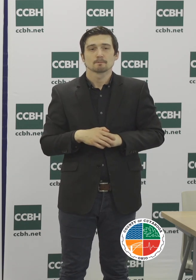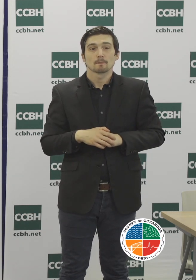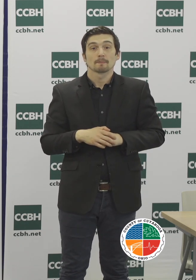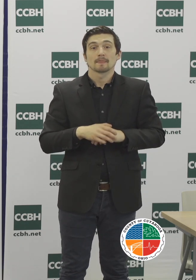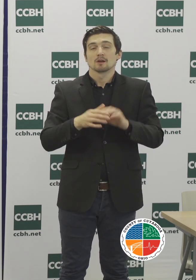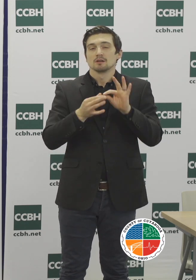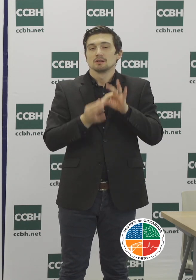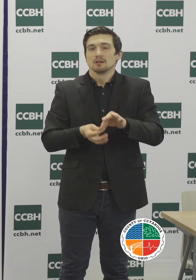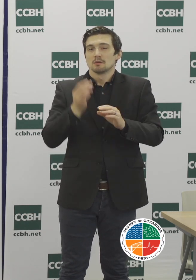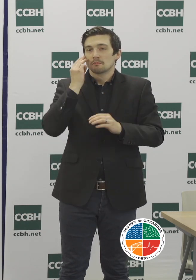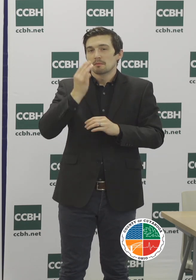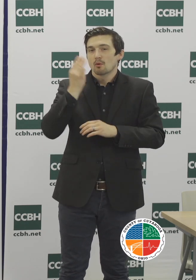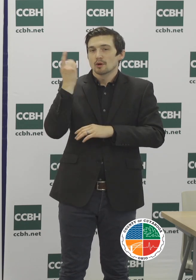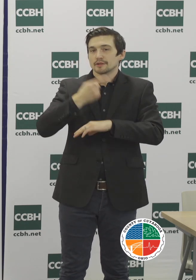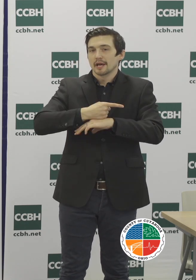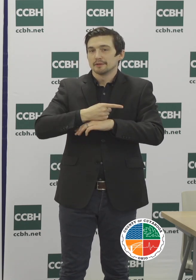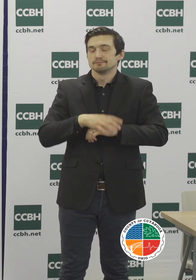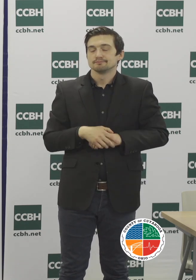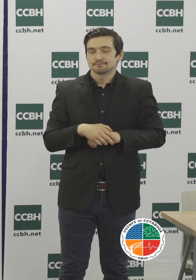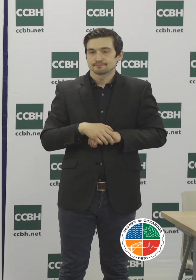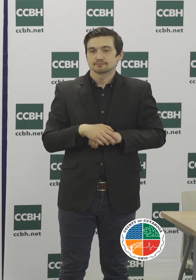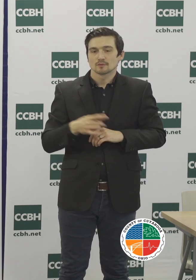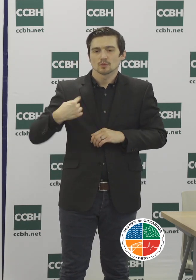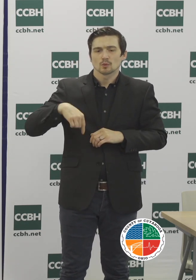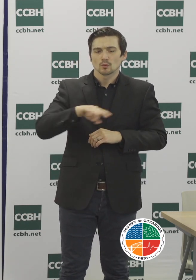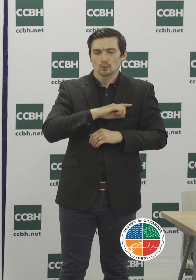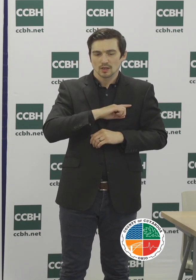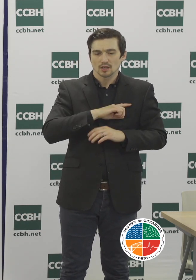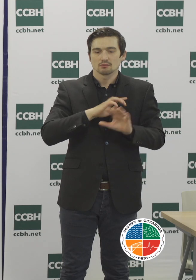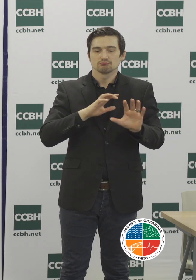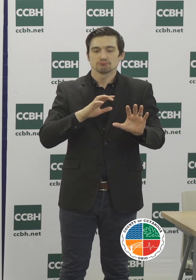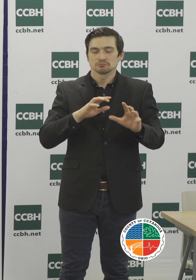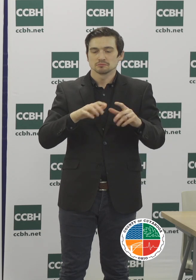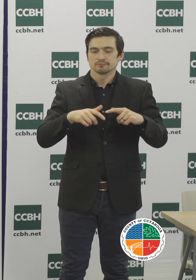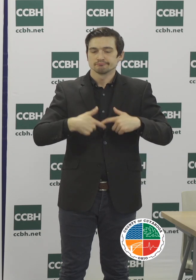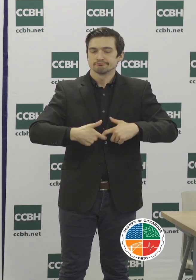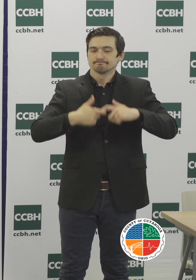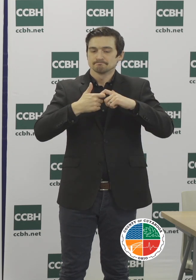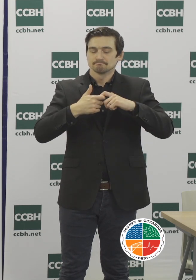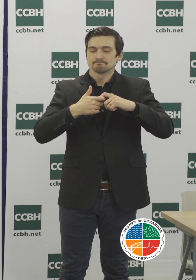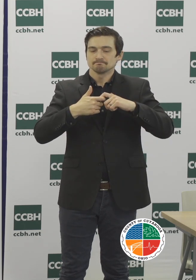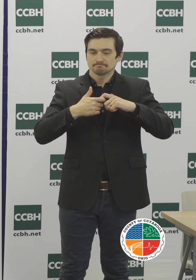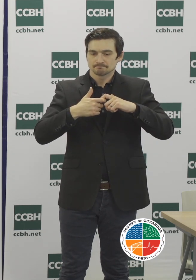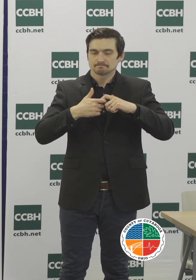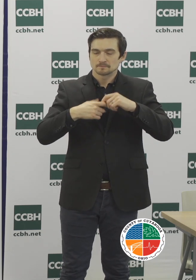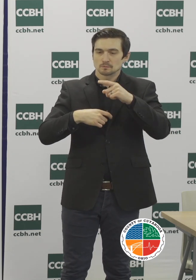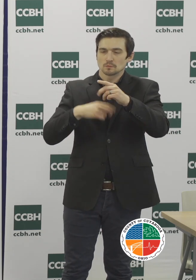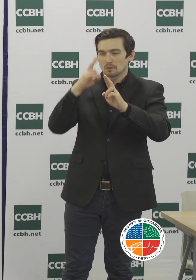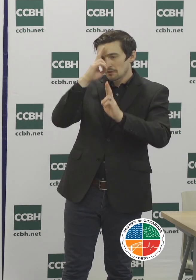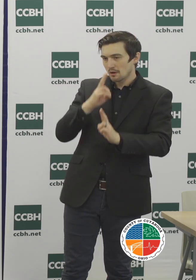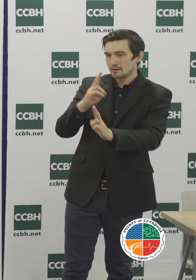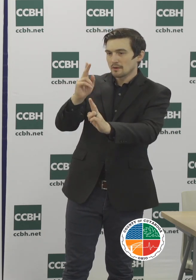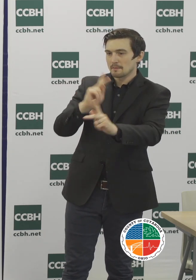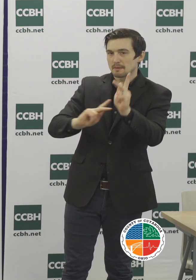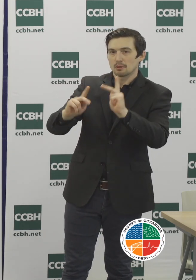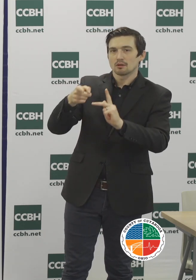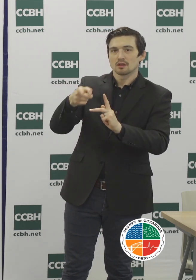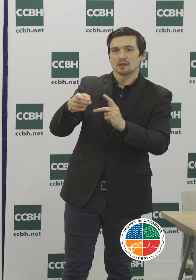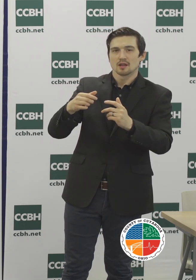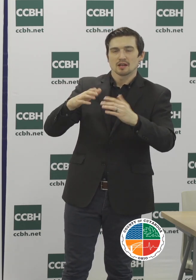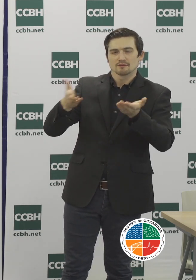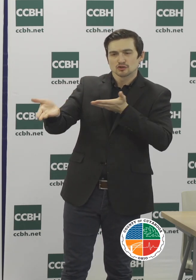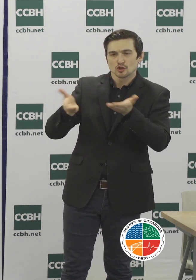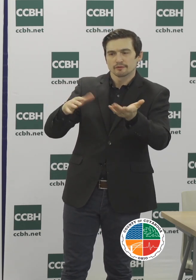Gullett. On Memorial Day, we take a moment to duly honor the brave men and women who have fought and died while serving in the